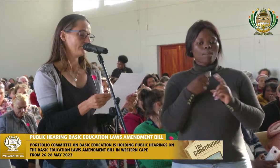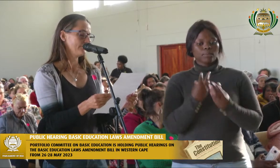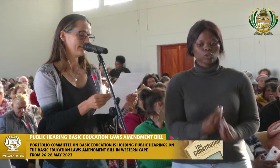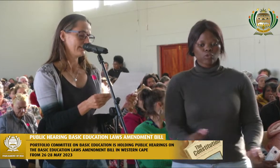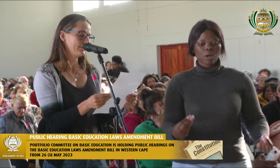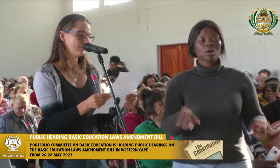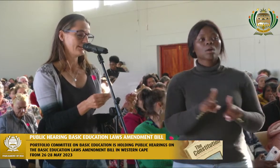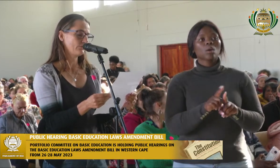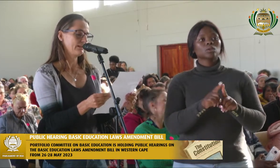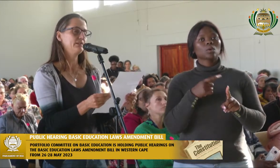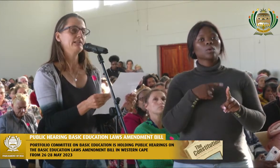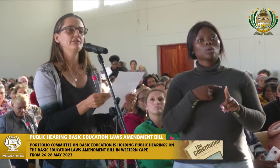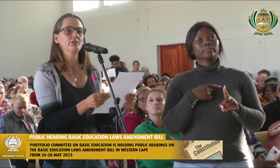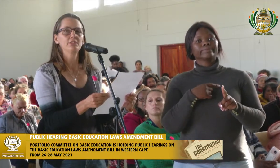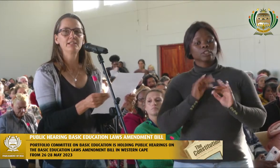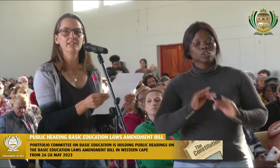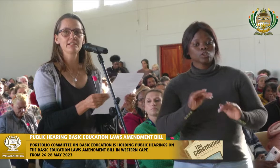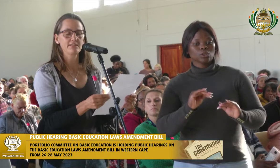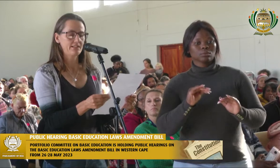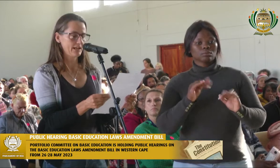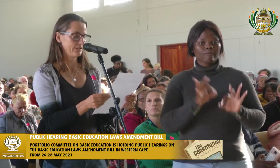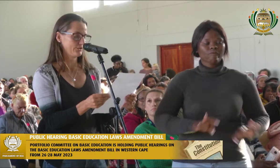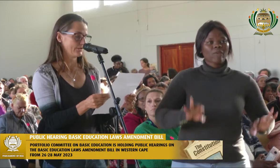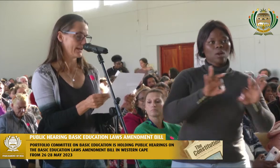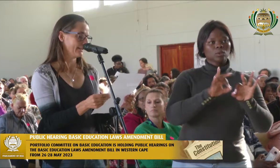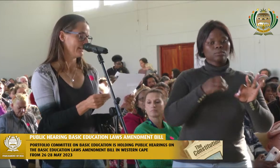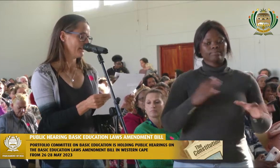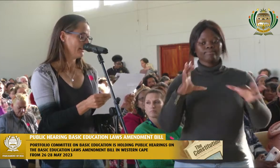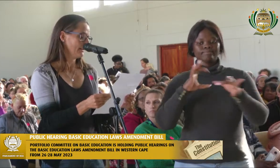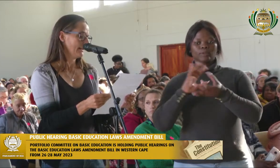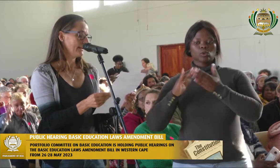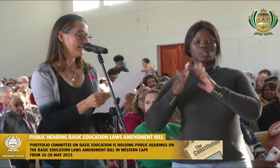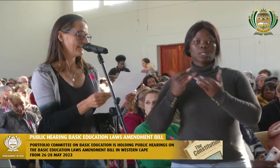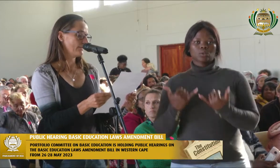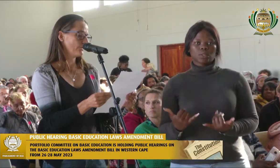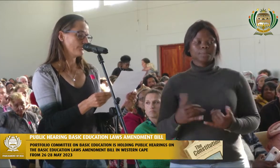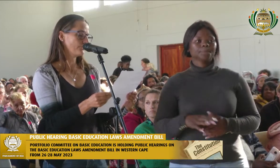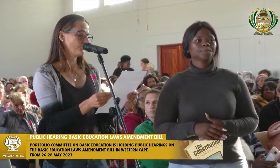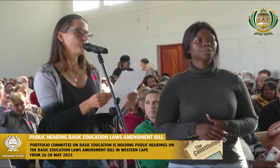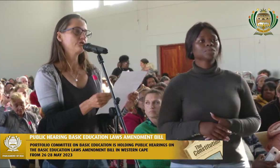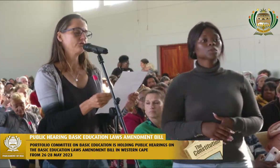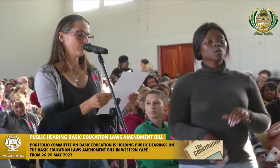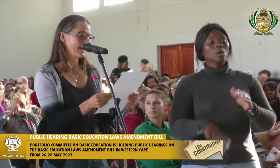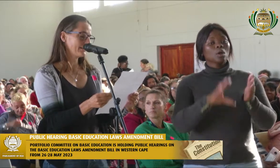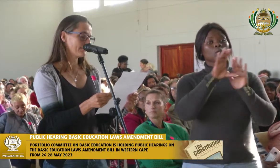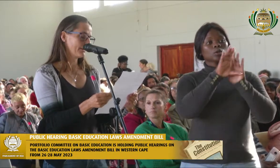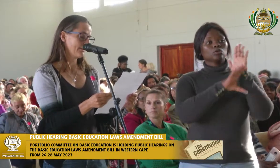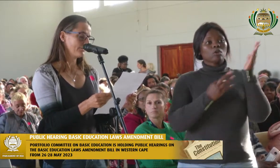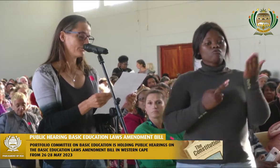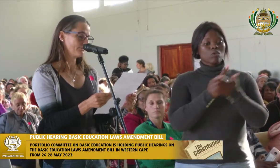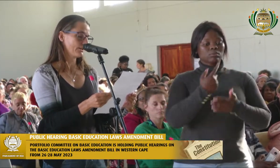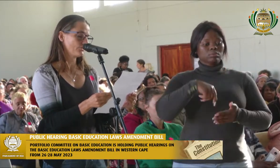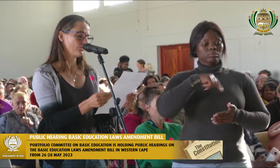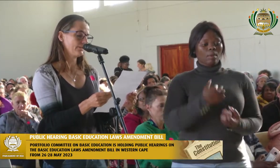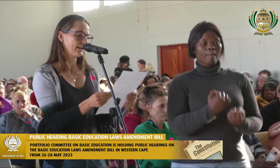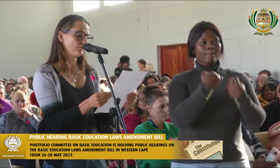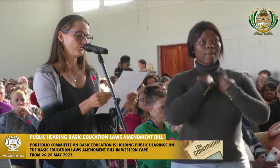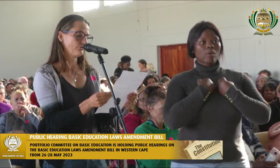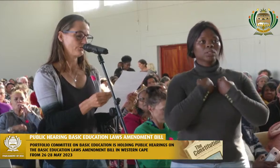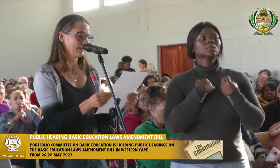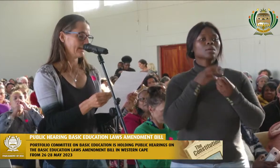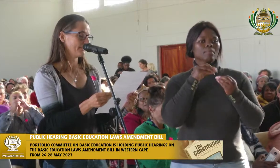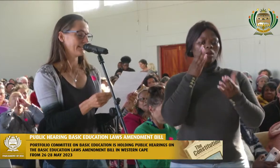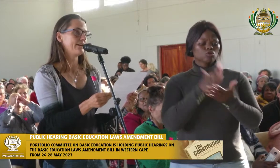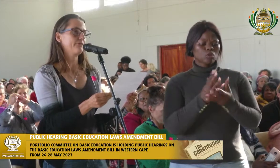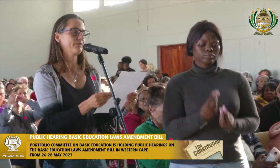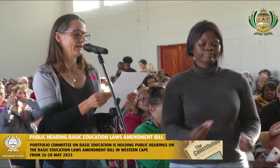including values and teachings that we believe are needed in society today. It is our constitutional right as parents to make sure that our